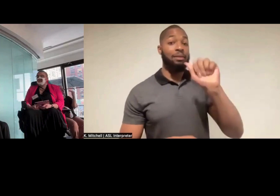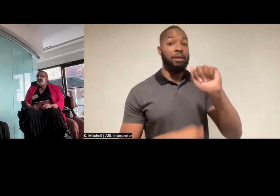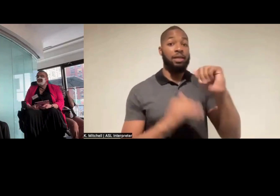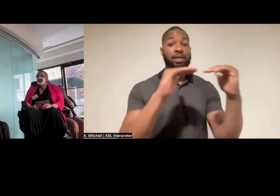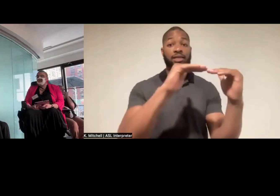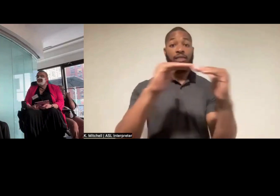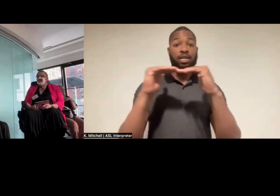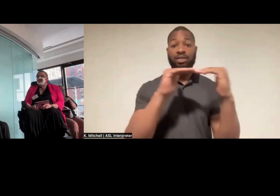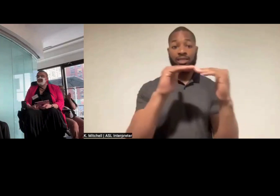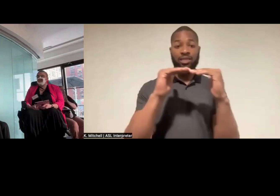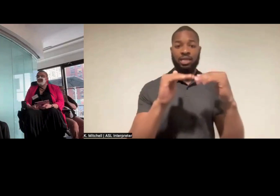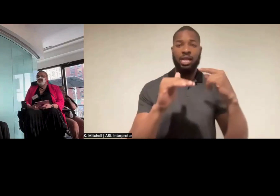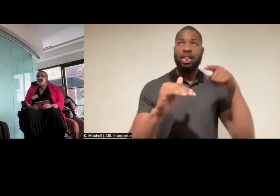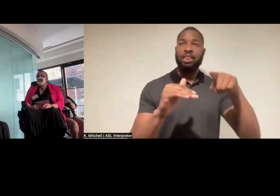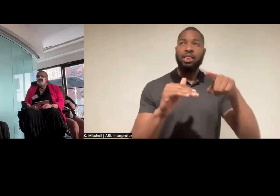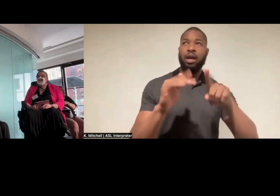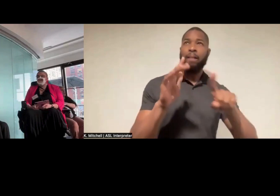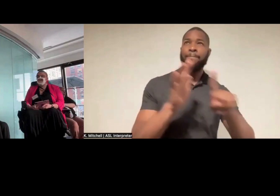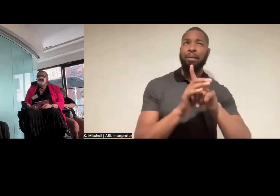early 2000s.